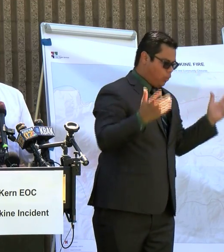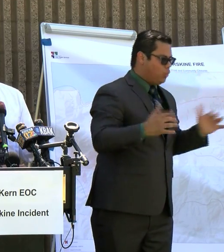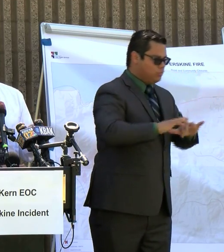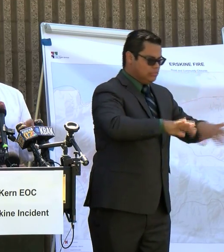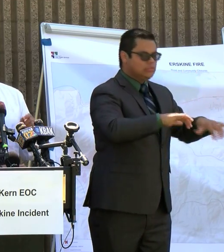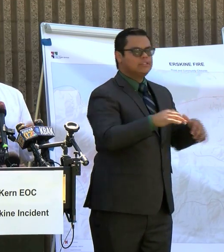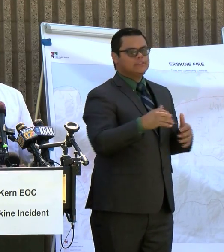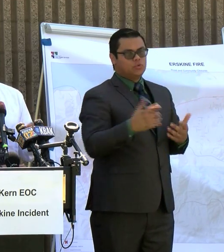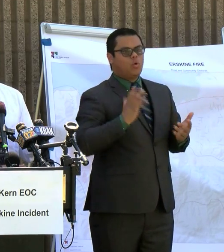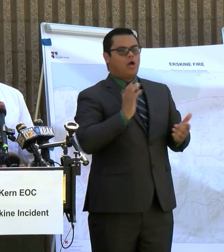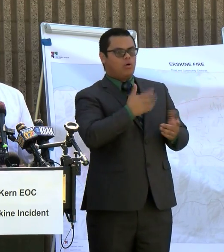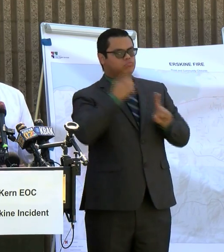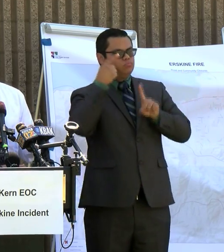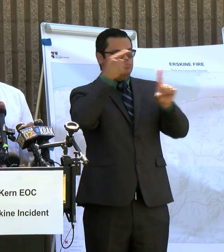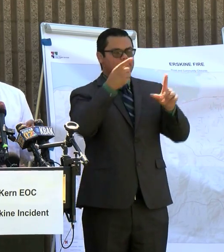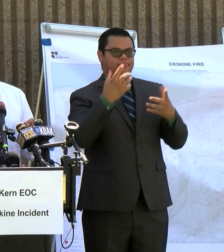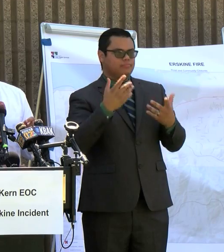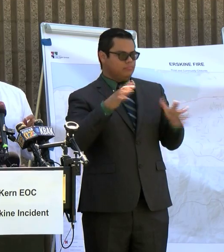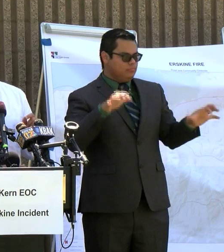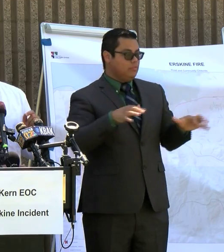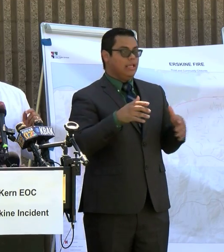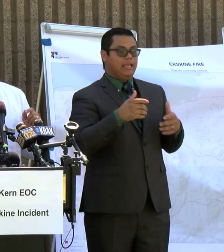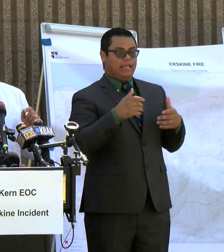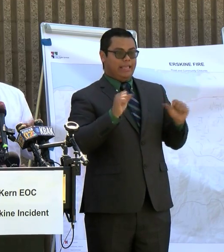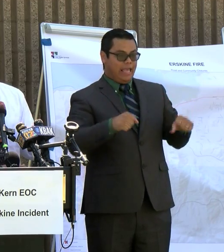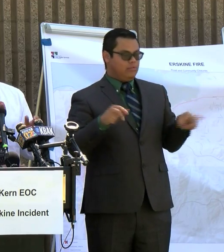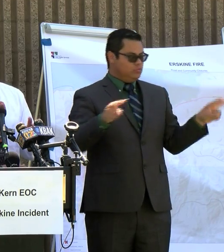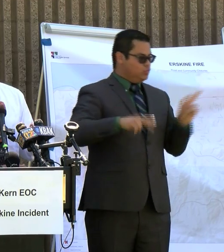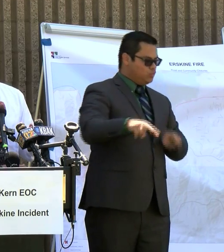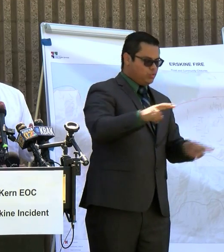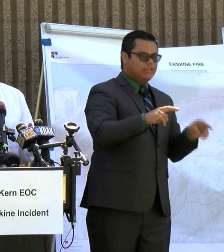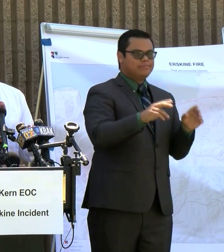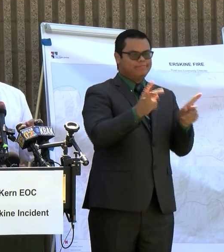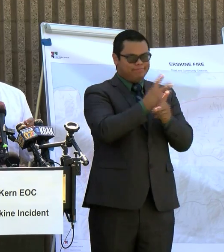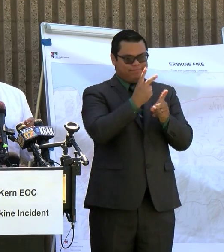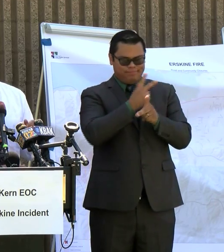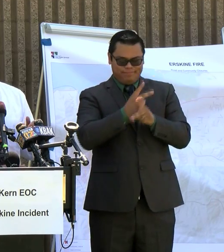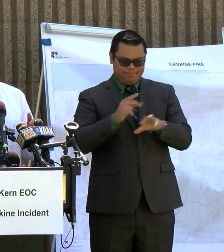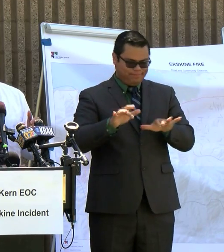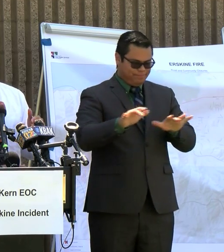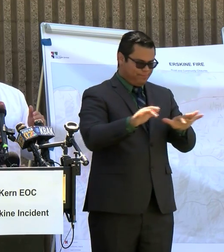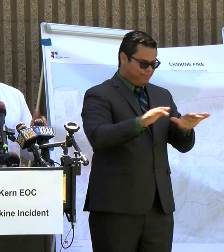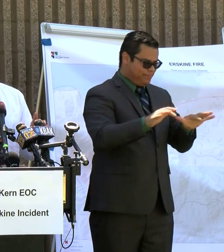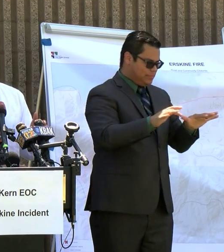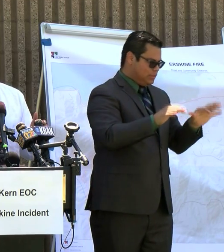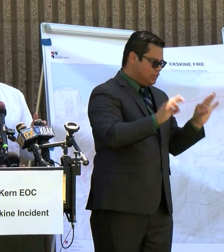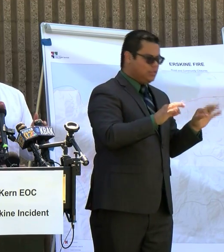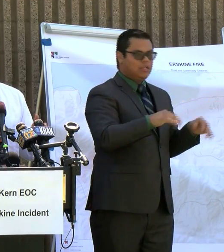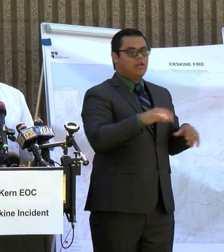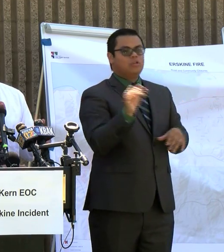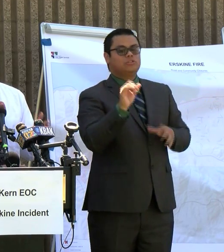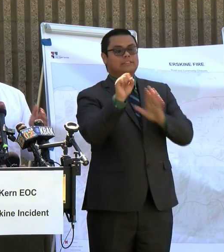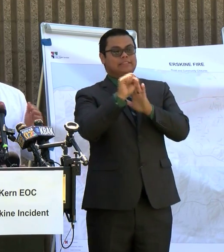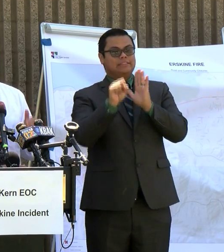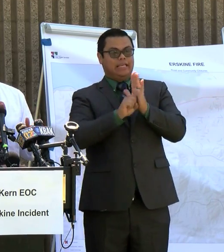those areas as soon as we're allowed, conduct a preliminary assessment. There are also state